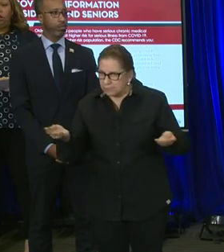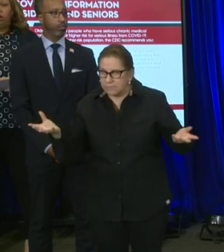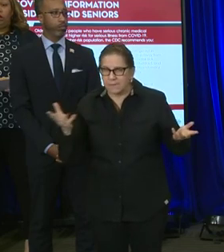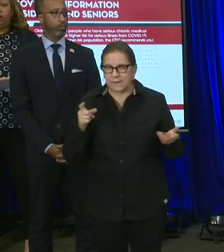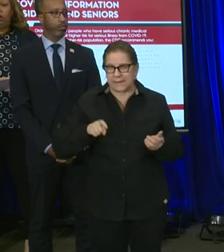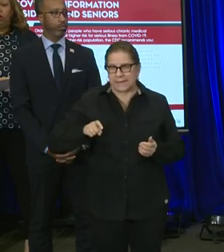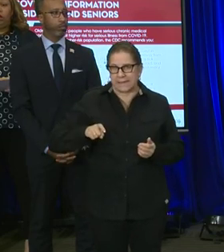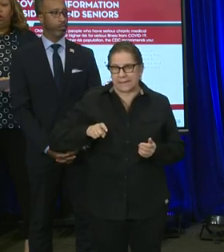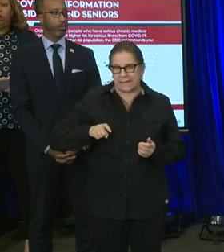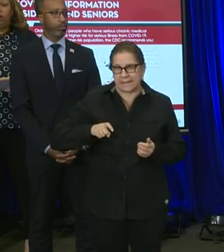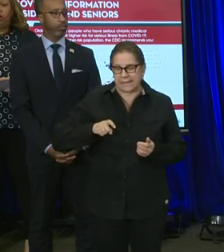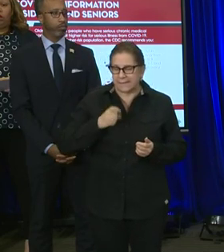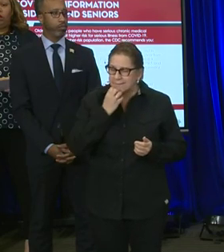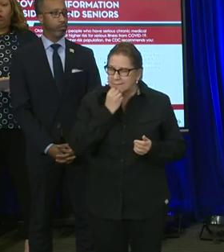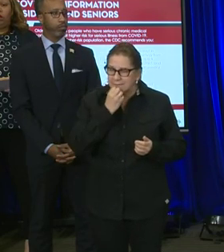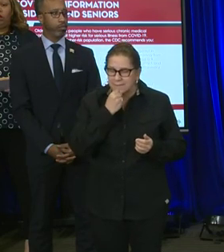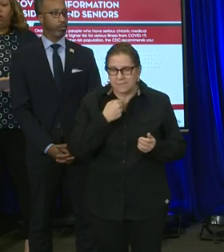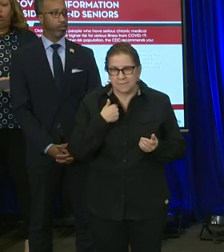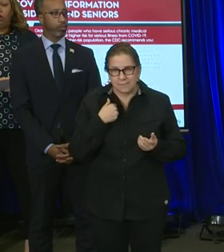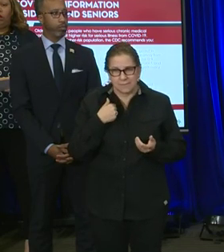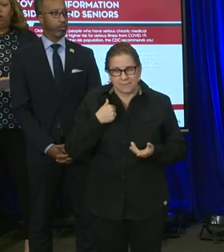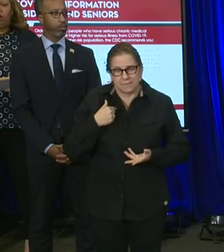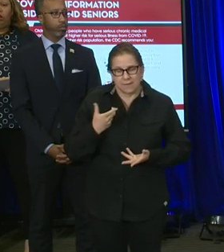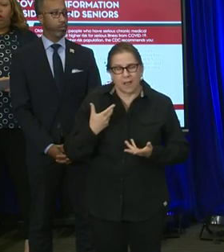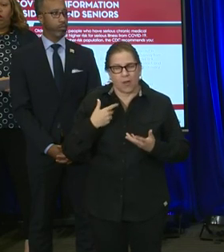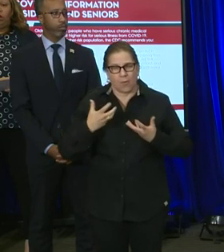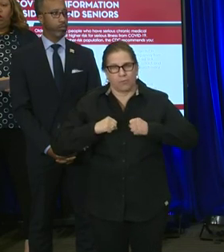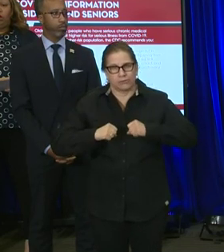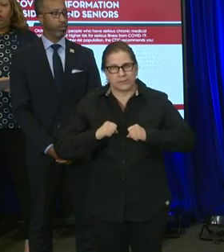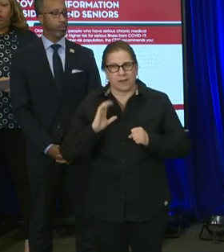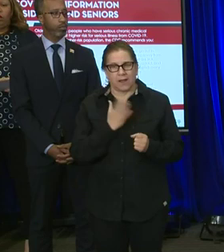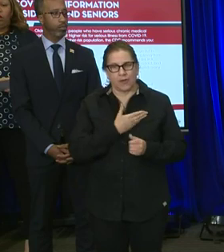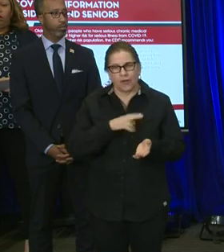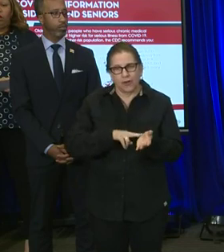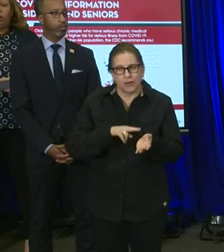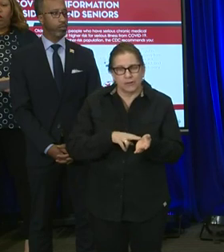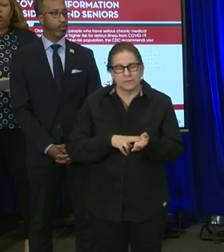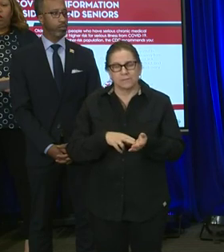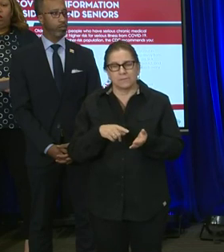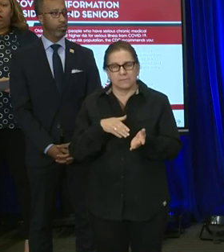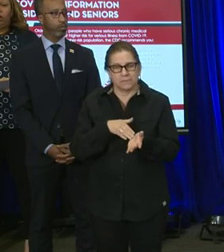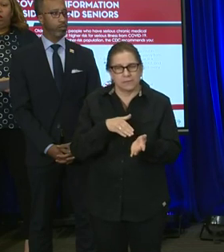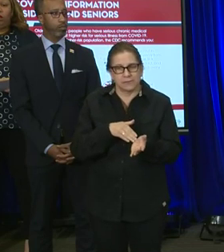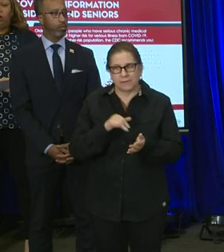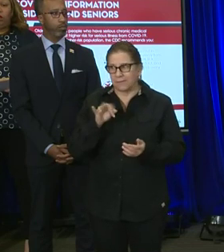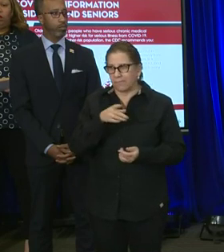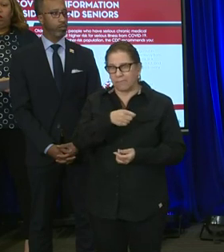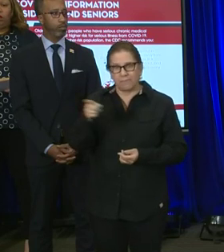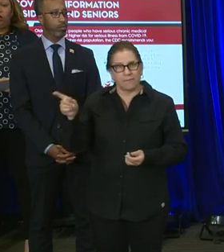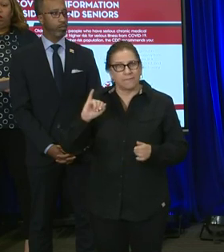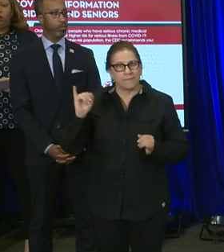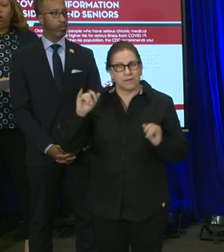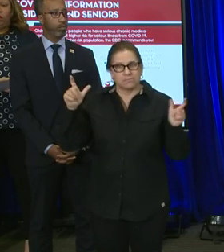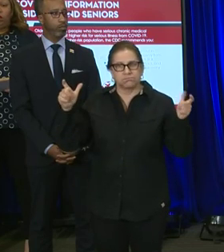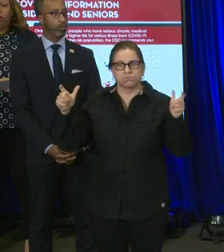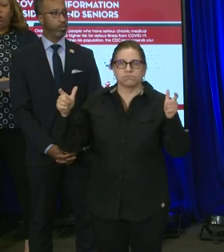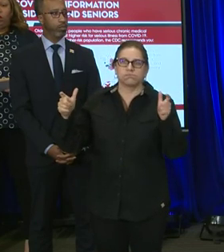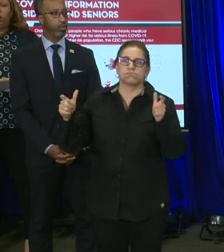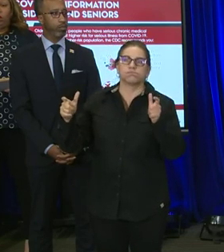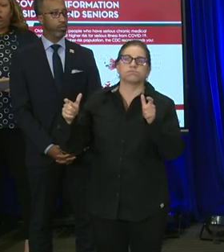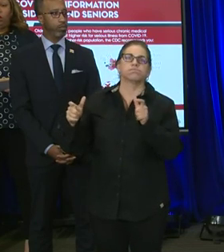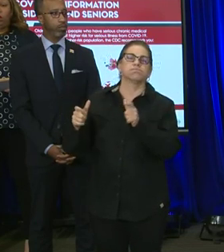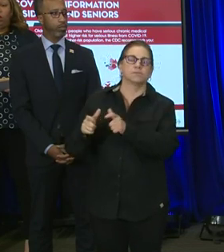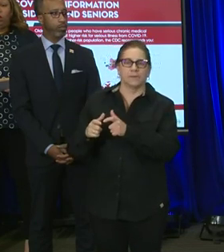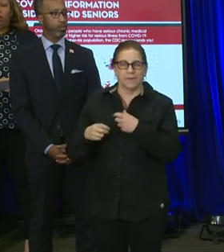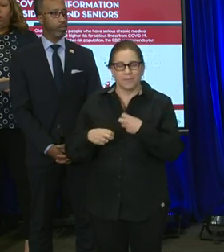safety of our healthcare personnel. When they are impacted by COVID-19, it further strains our healthcare resources, for we